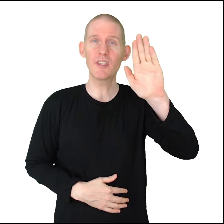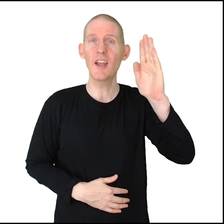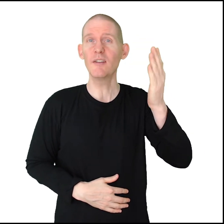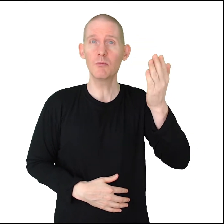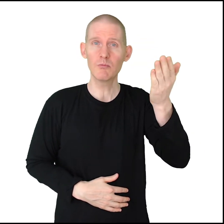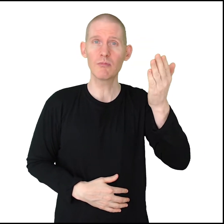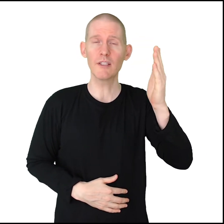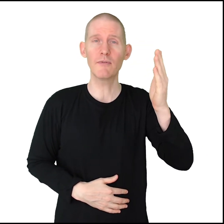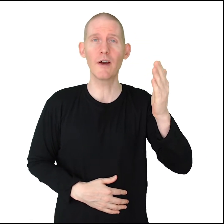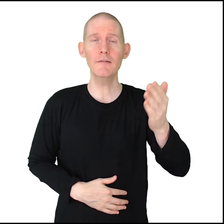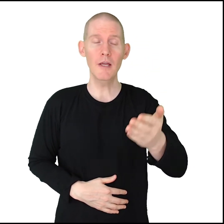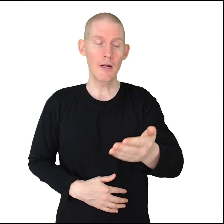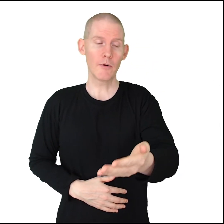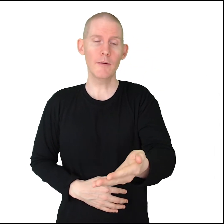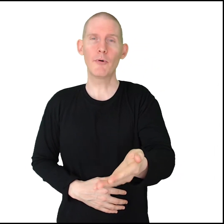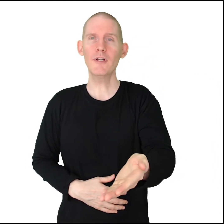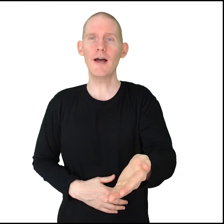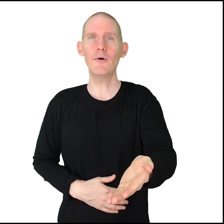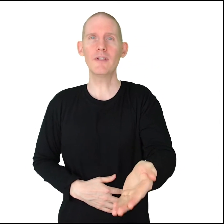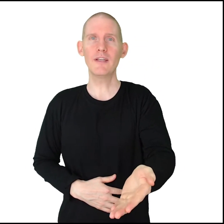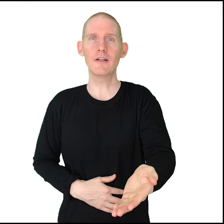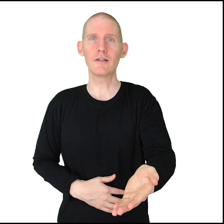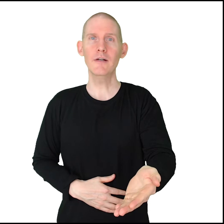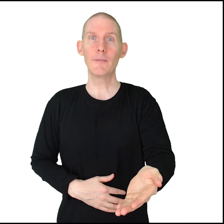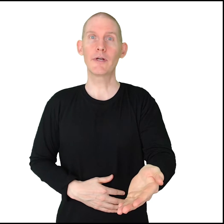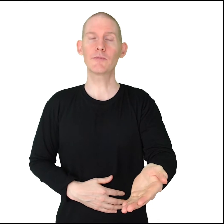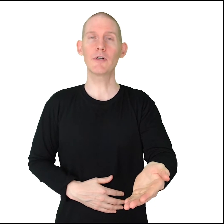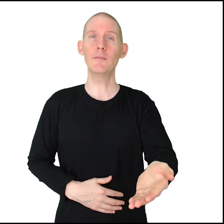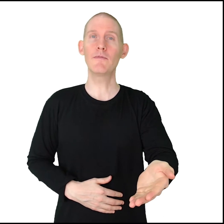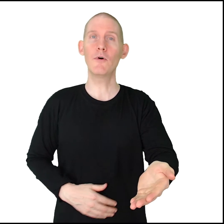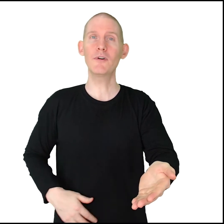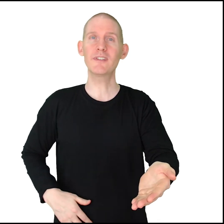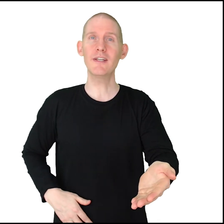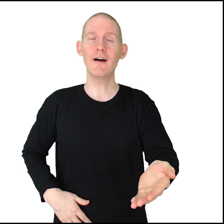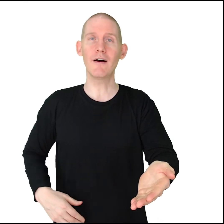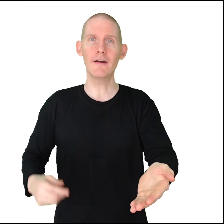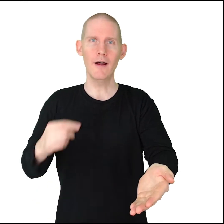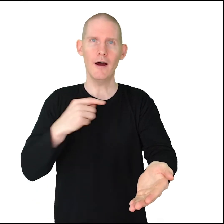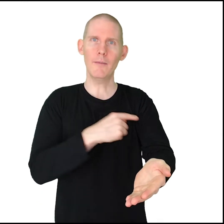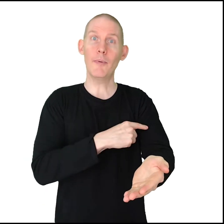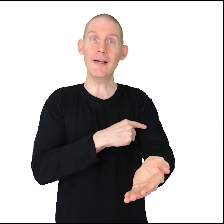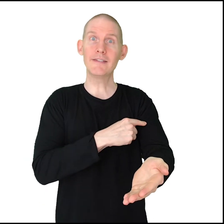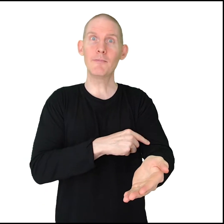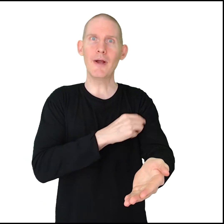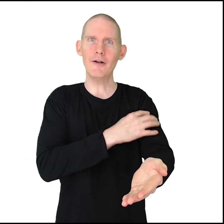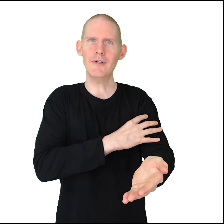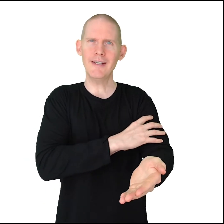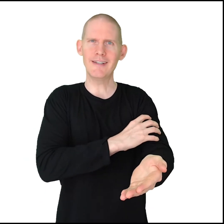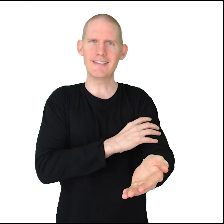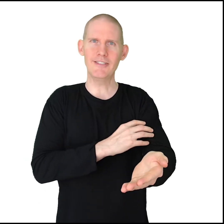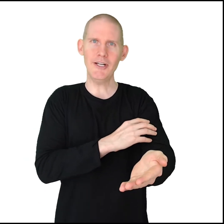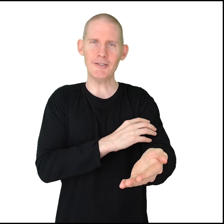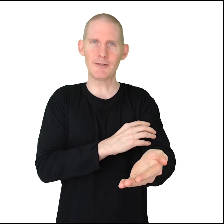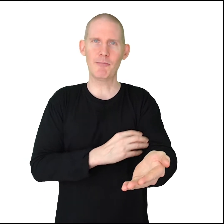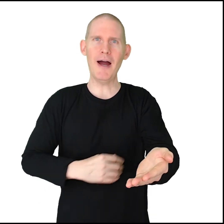hand. That's fine. We're going to put it out here because we're going to be focusing on our bicep area. Yes,